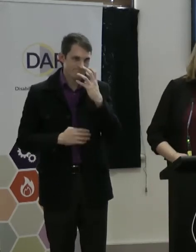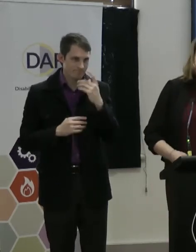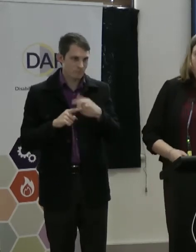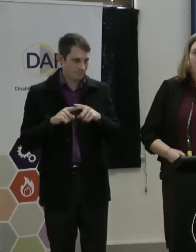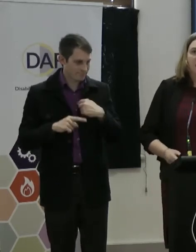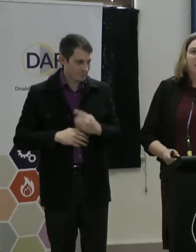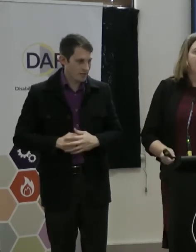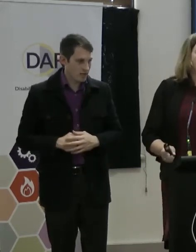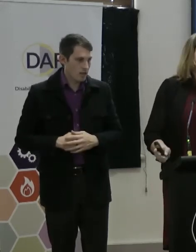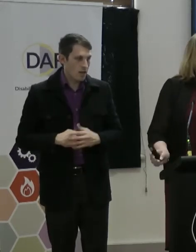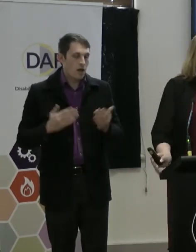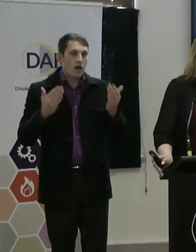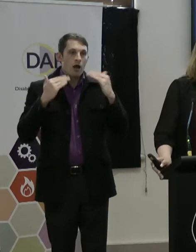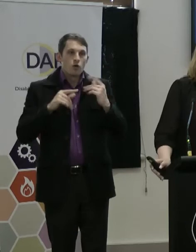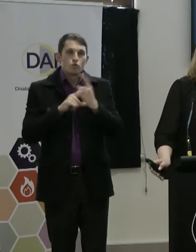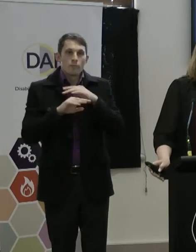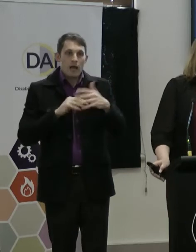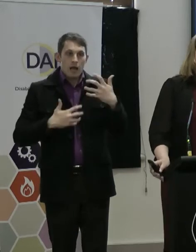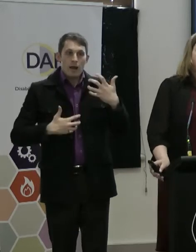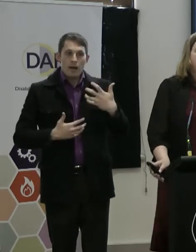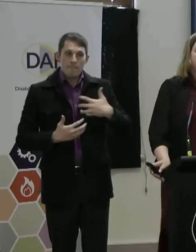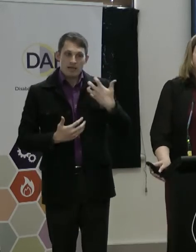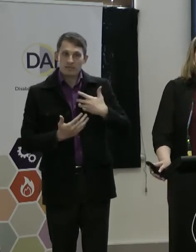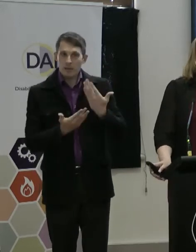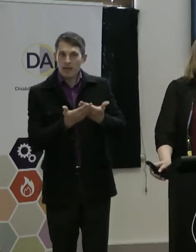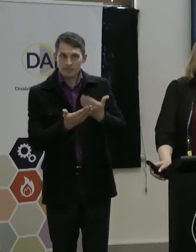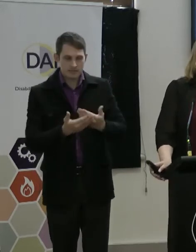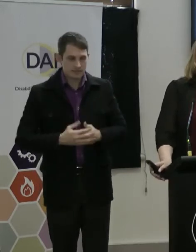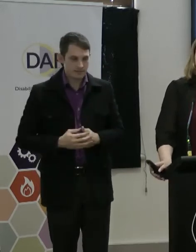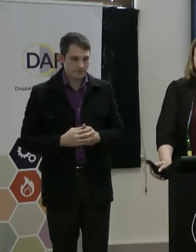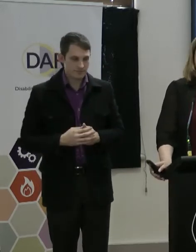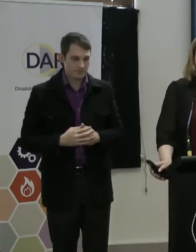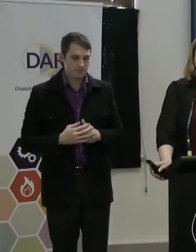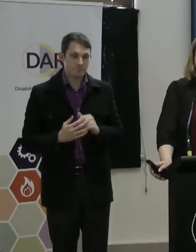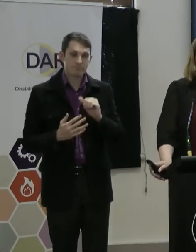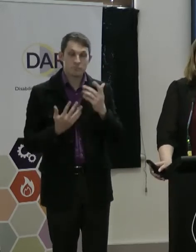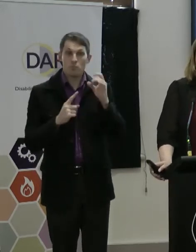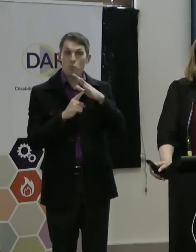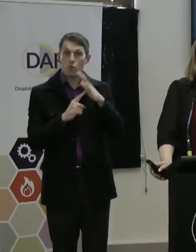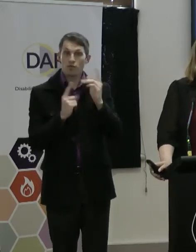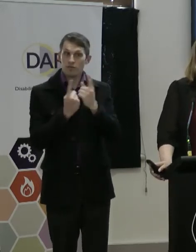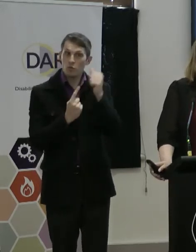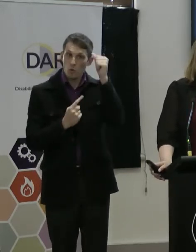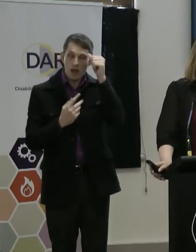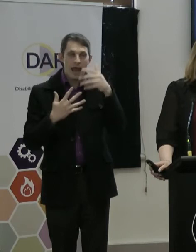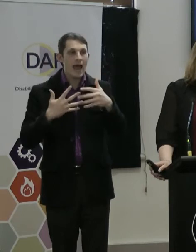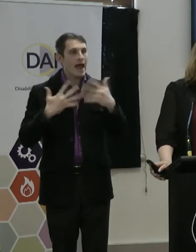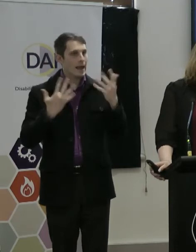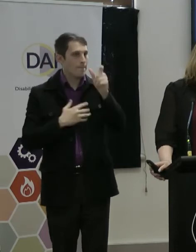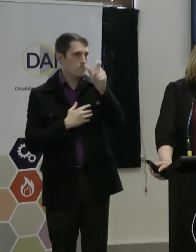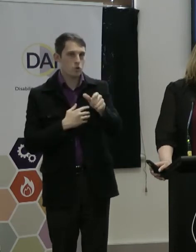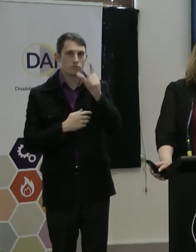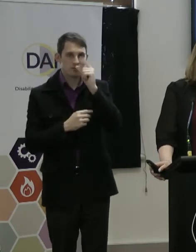complaints. So the important thing with the complaints world is that anybody can raise a complaint with us. You don't need to